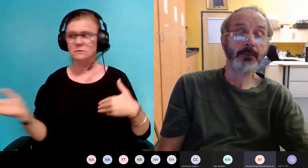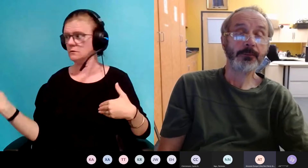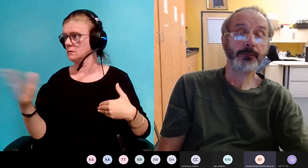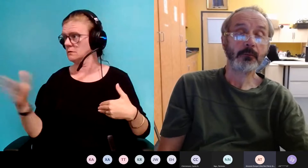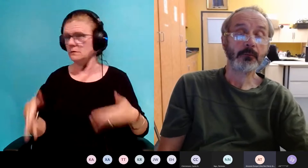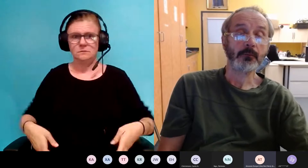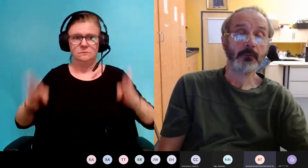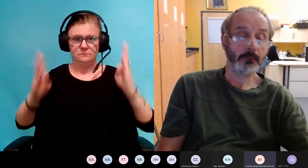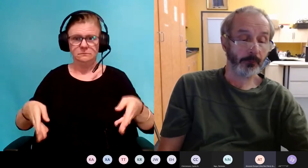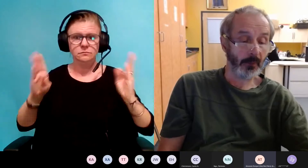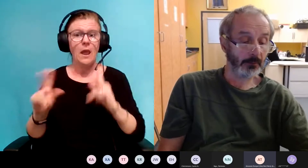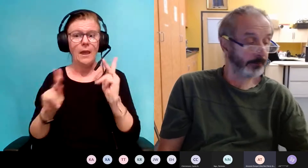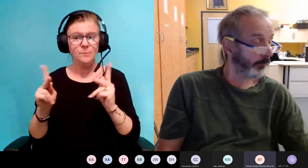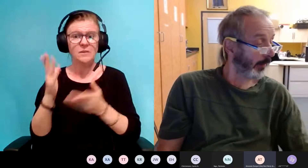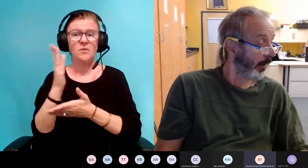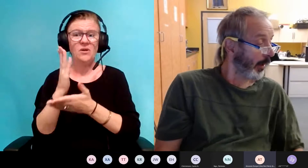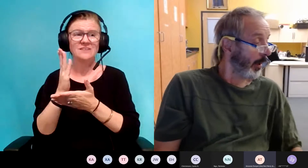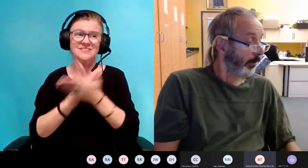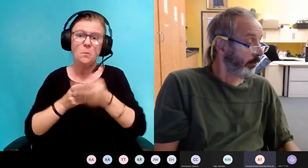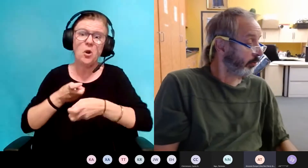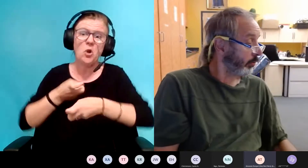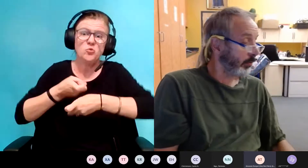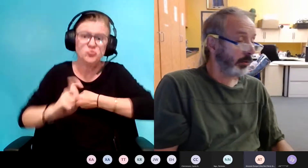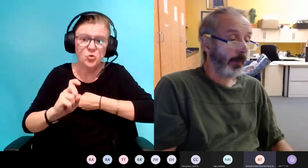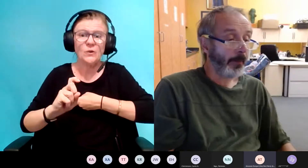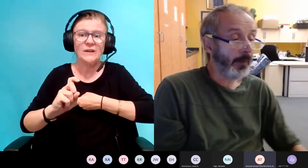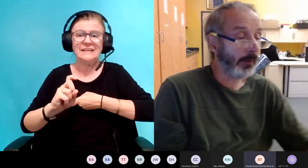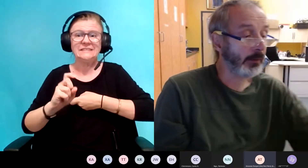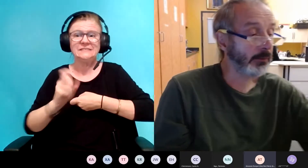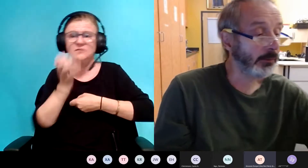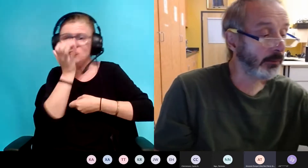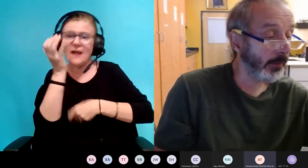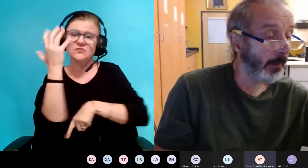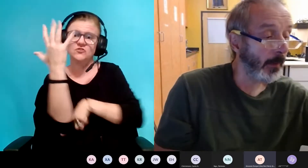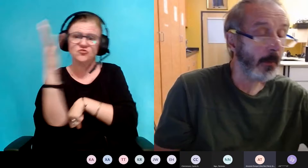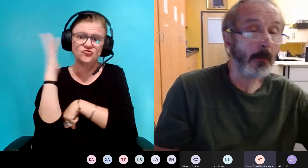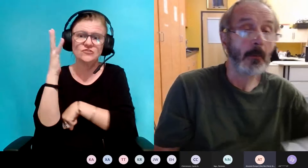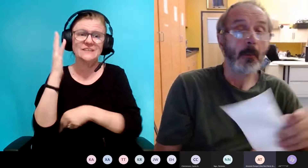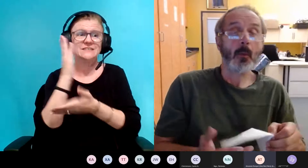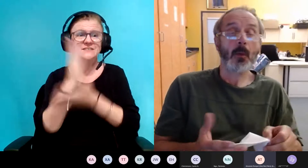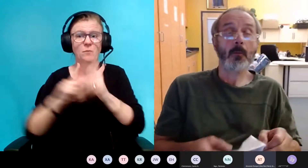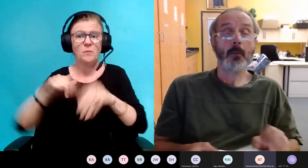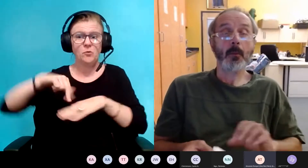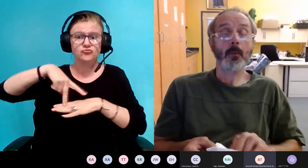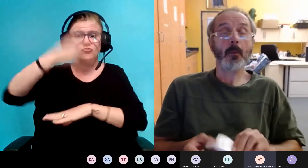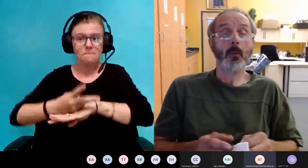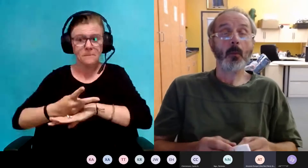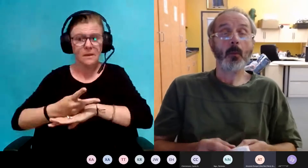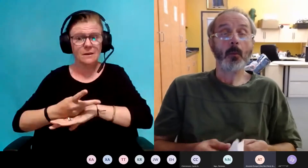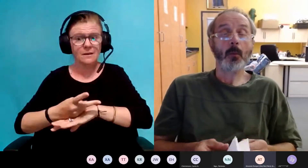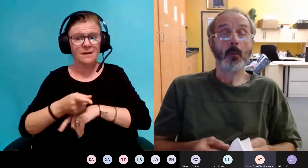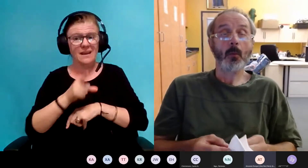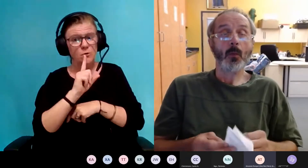trampling over some of the treatments. People are tripping on some of the treatments. And it makes it